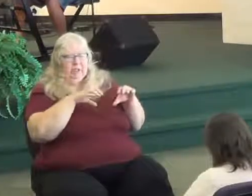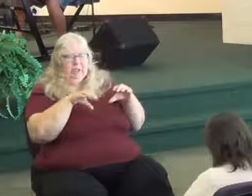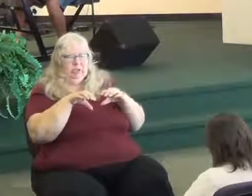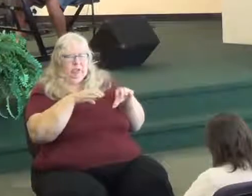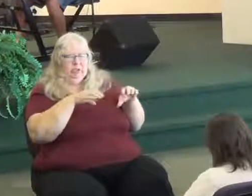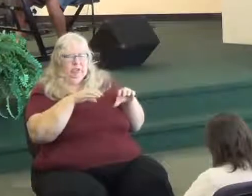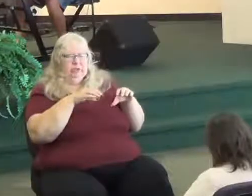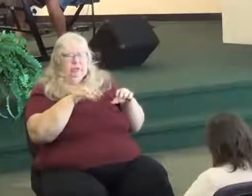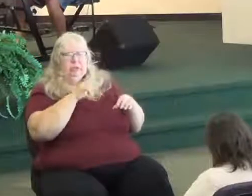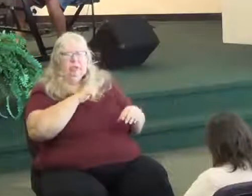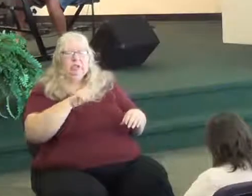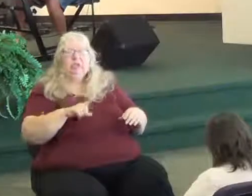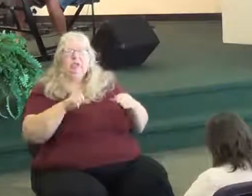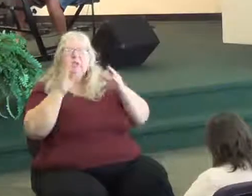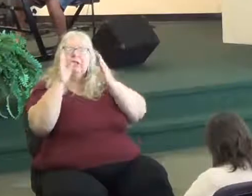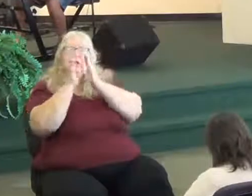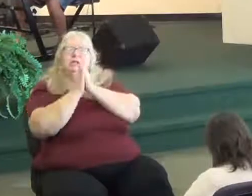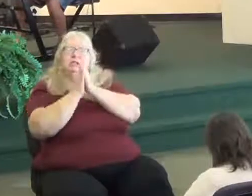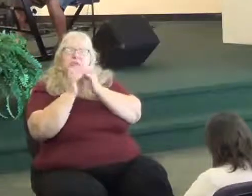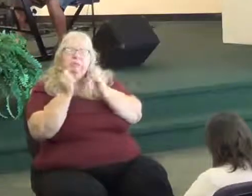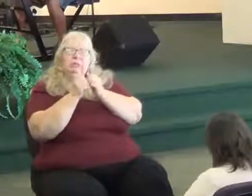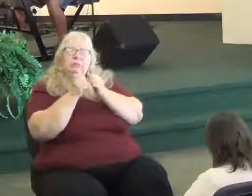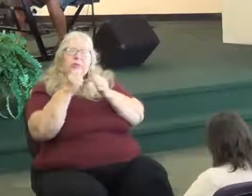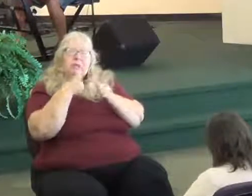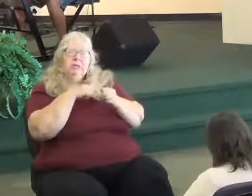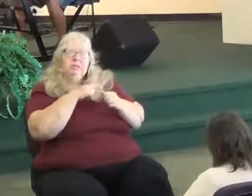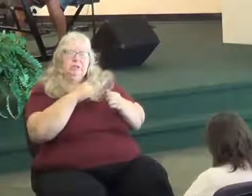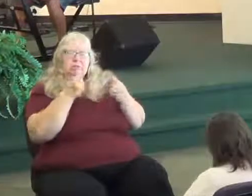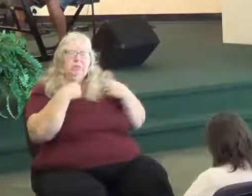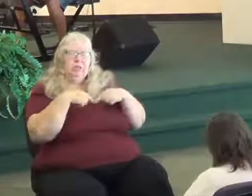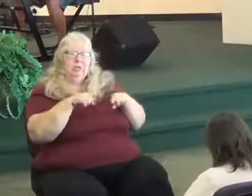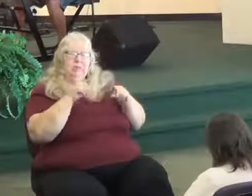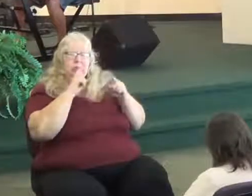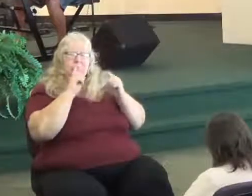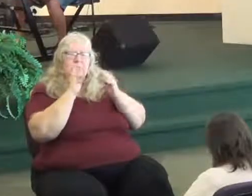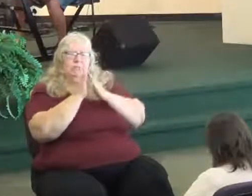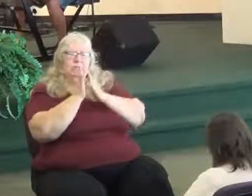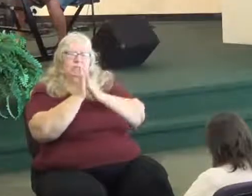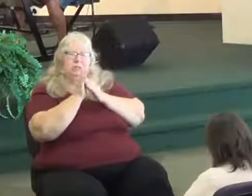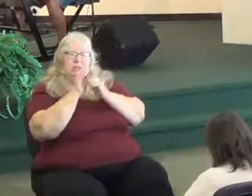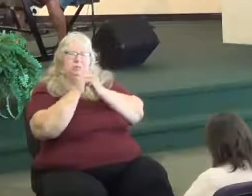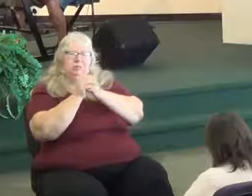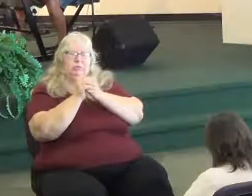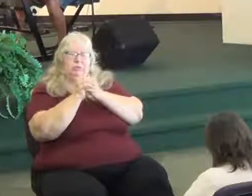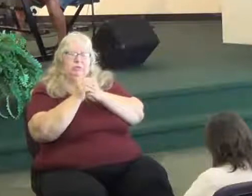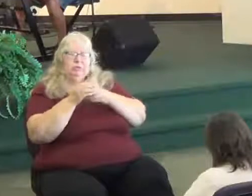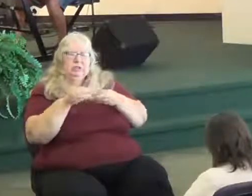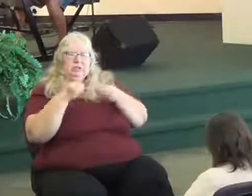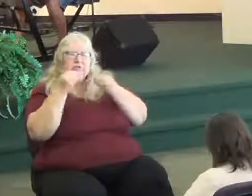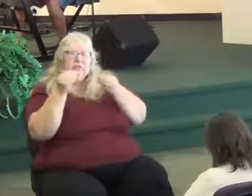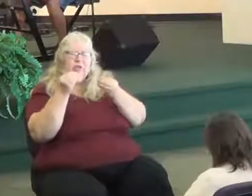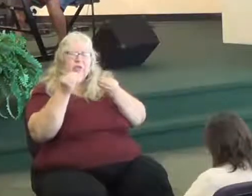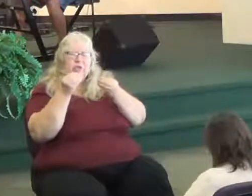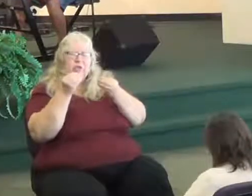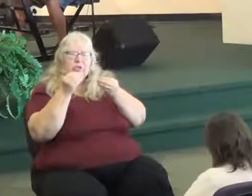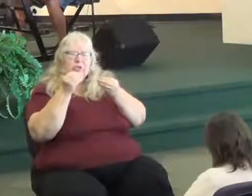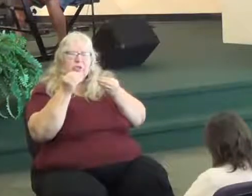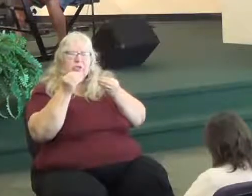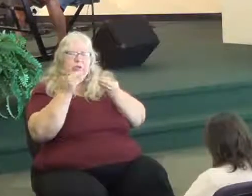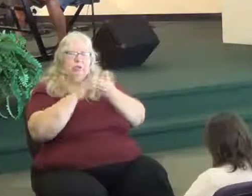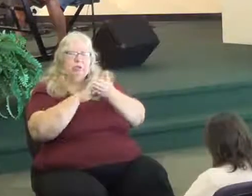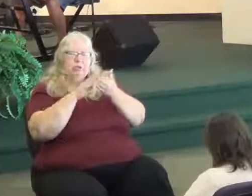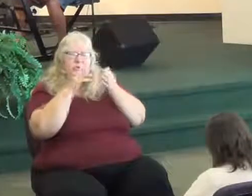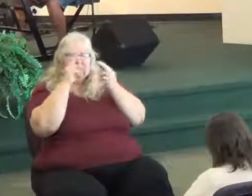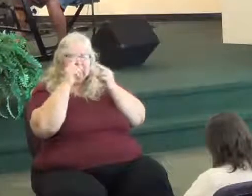I just ask You to be with us as we praise and worship and give You glory and honor. And we're going to thank You ahead of time for it all